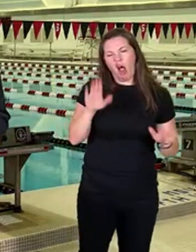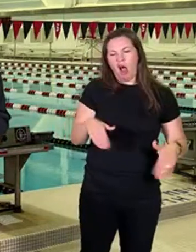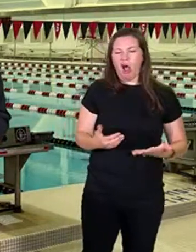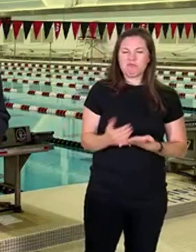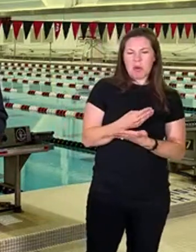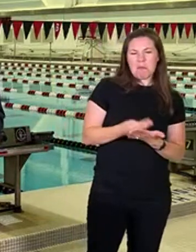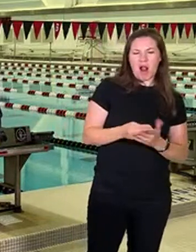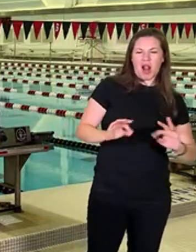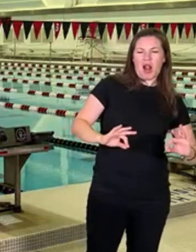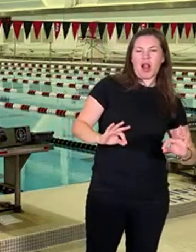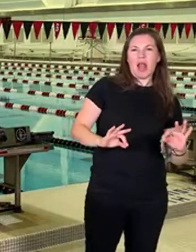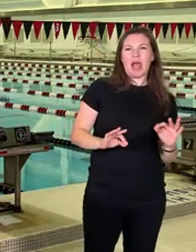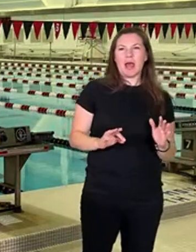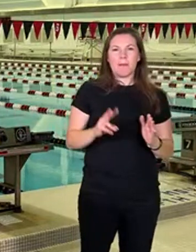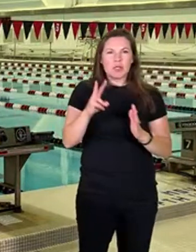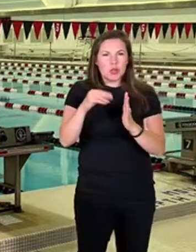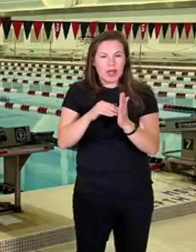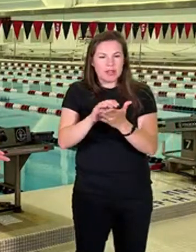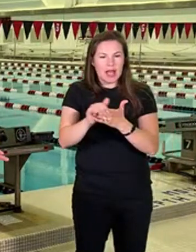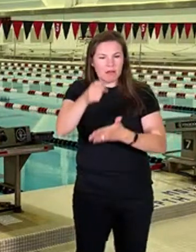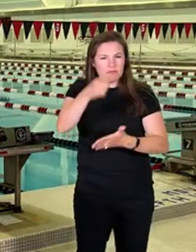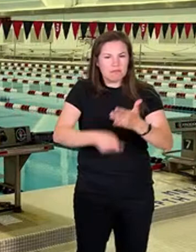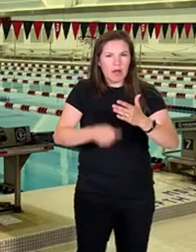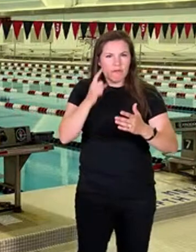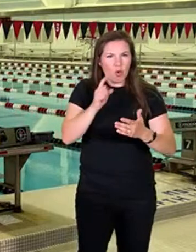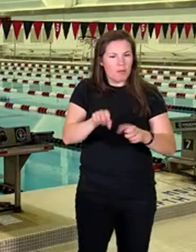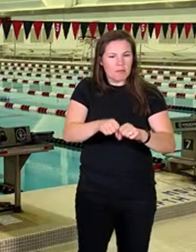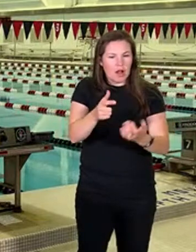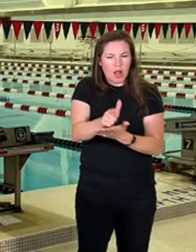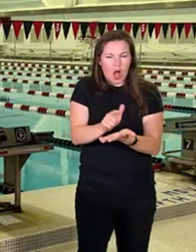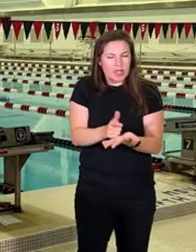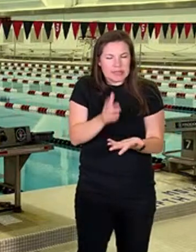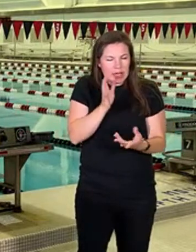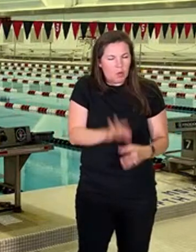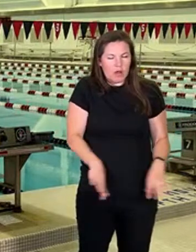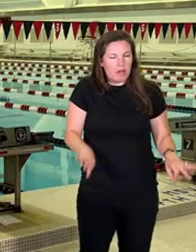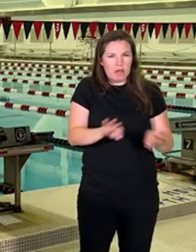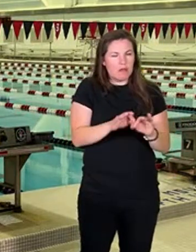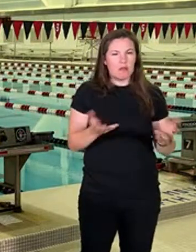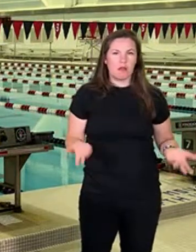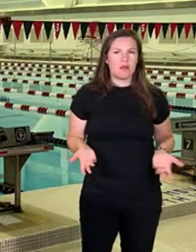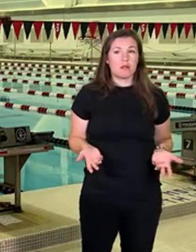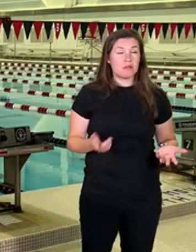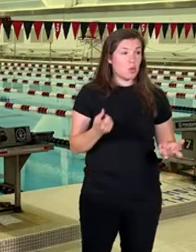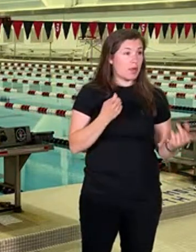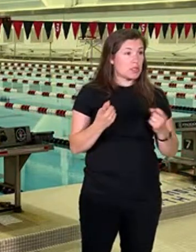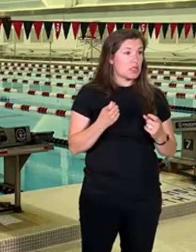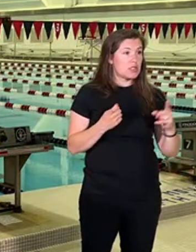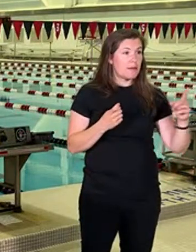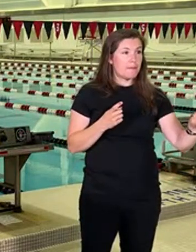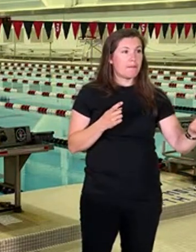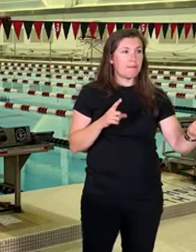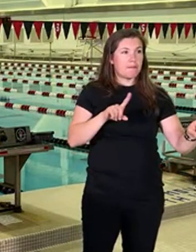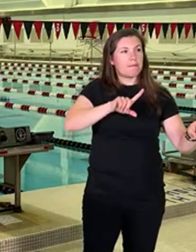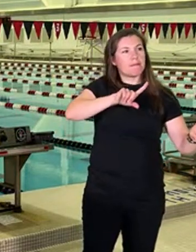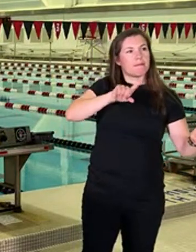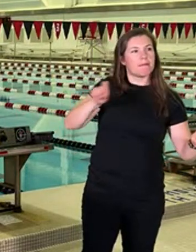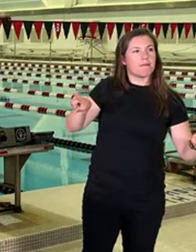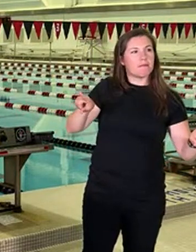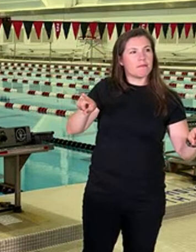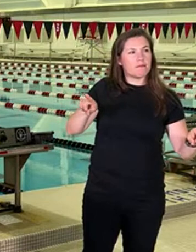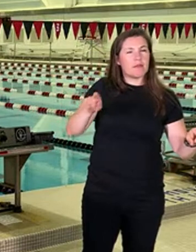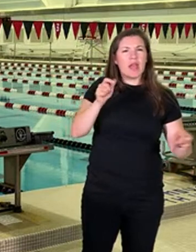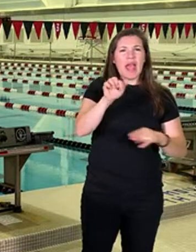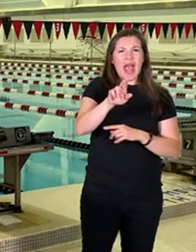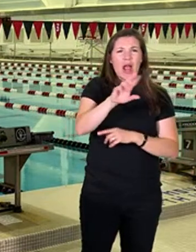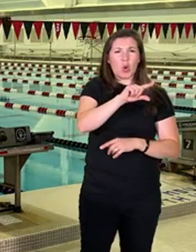weekend, but you're going to get $2,000 per violation, it's not worth it. Any other questions? Can we ask a question about air